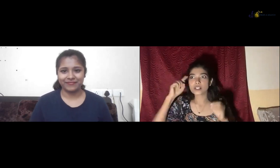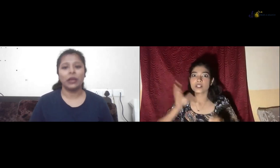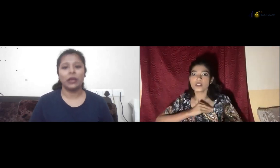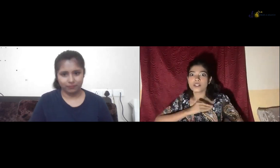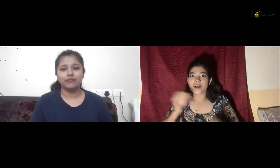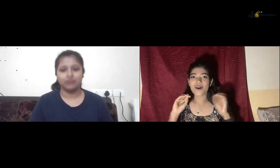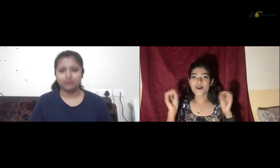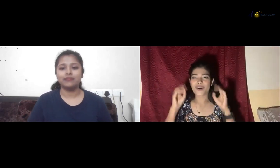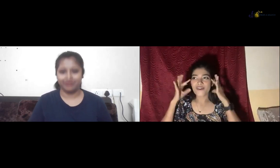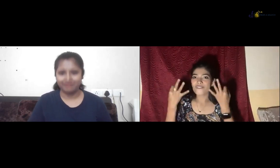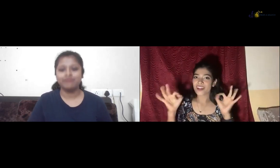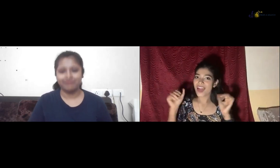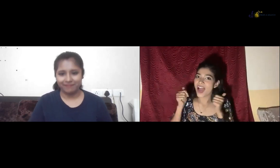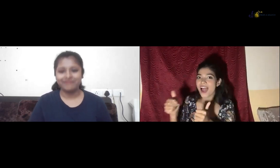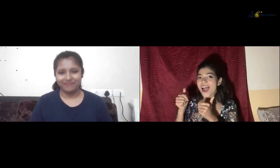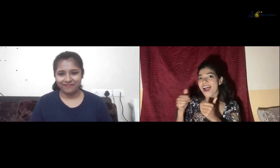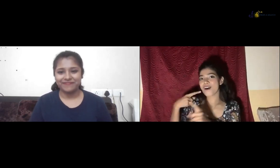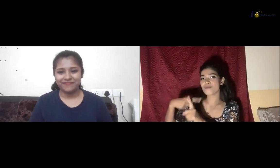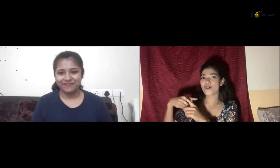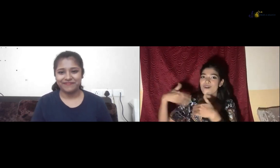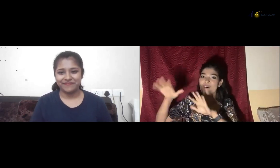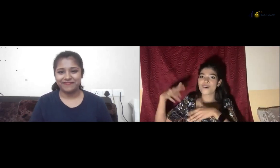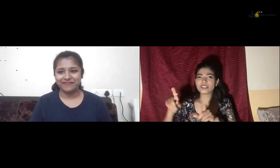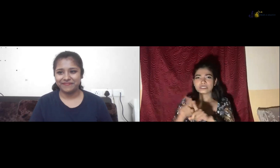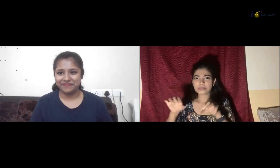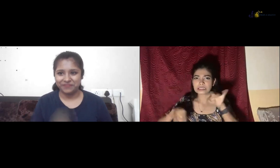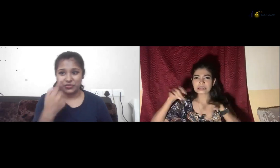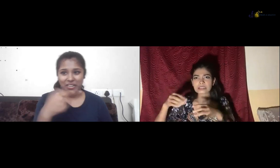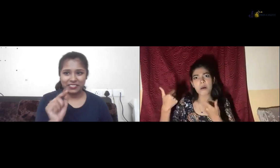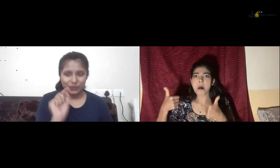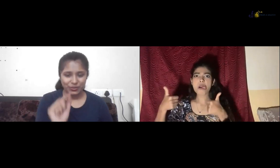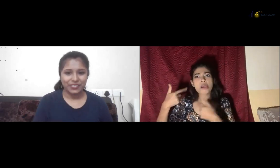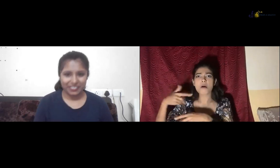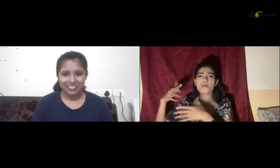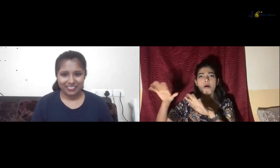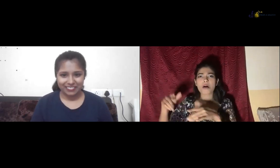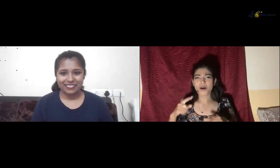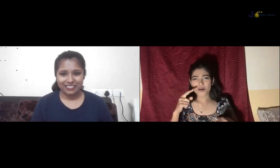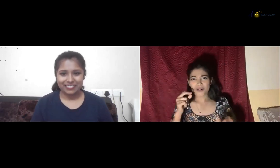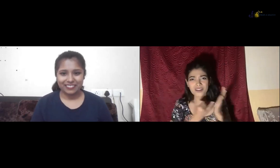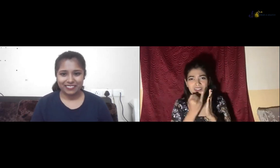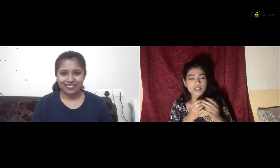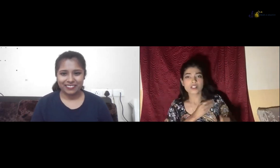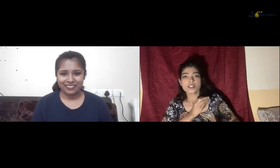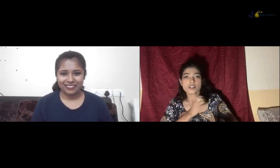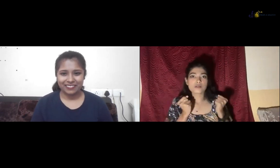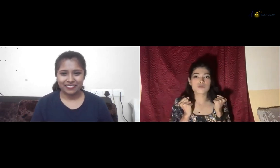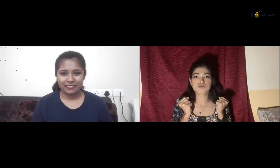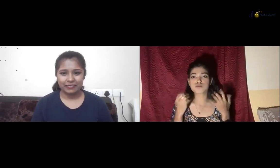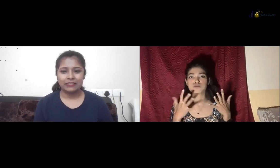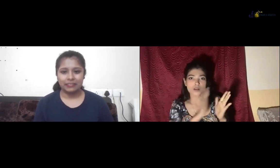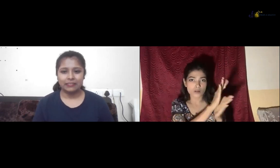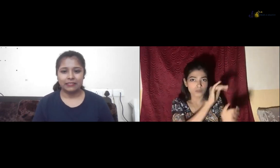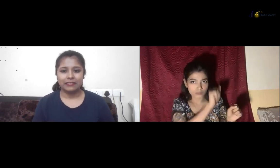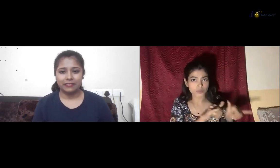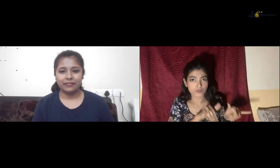can freely move around. And parents would also not feel, uh, they would not be stressed out. But